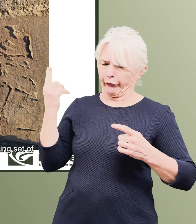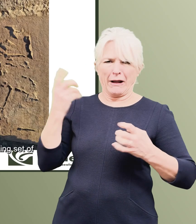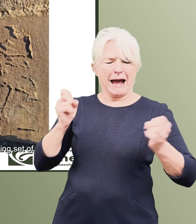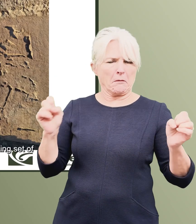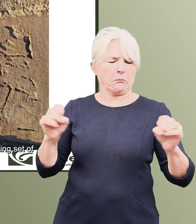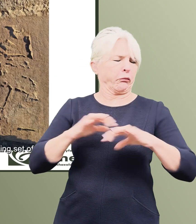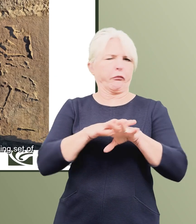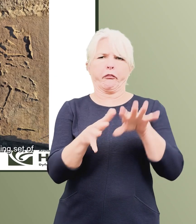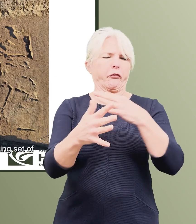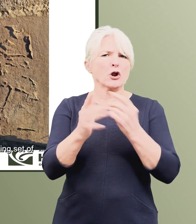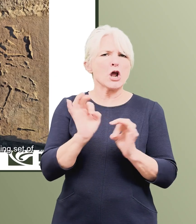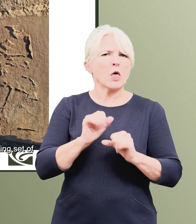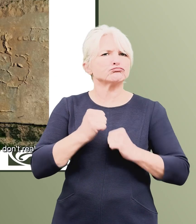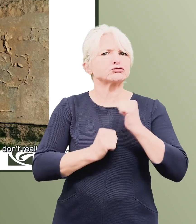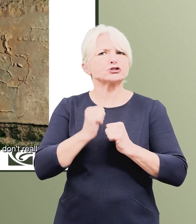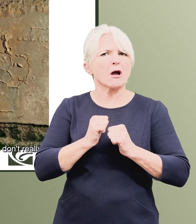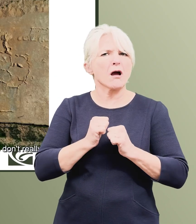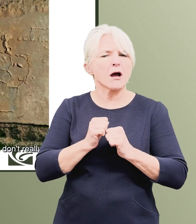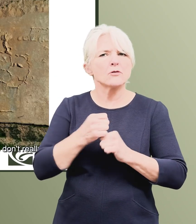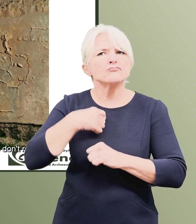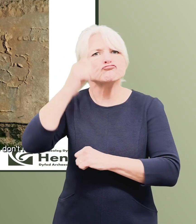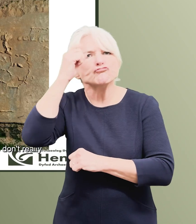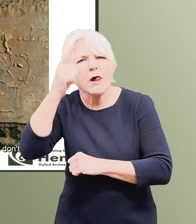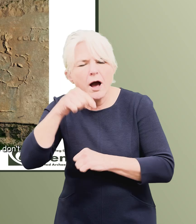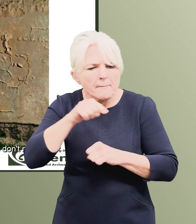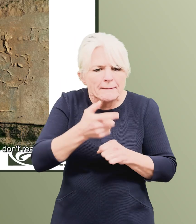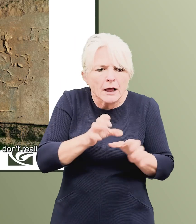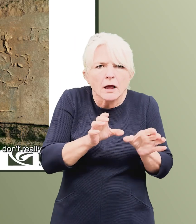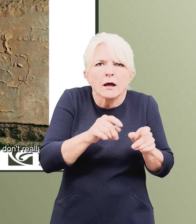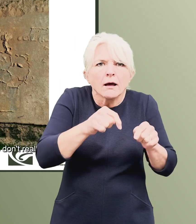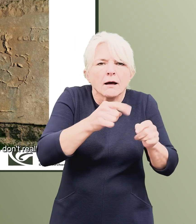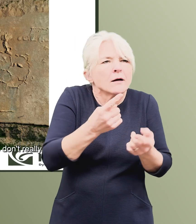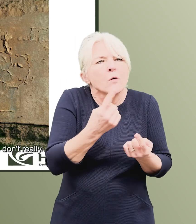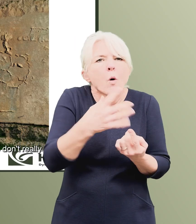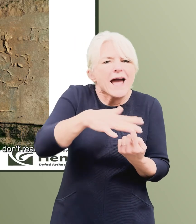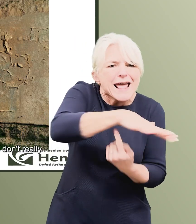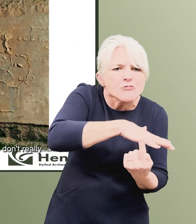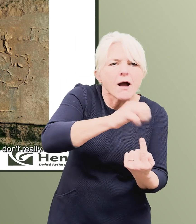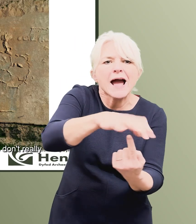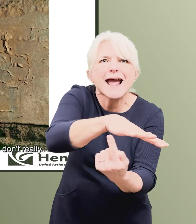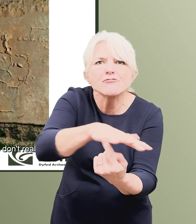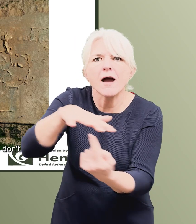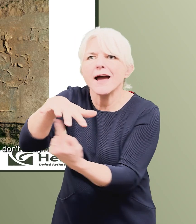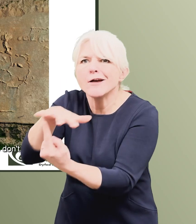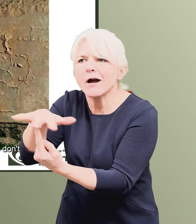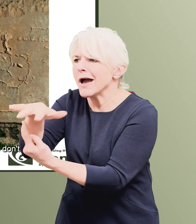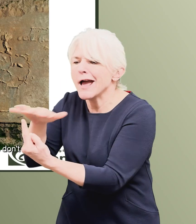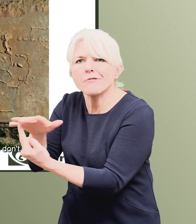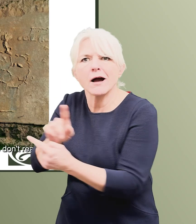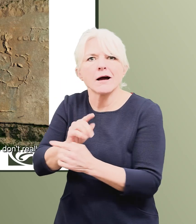set of enclosures, which seem to then be built and rebuilt and rebuilt and rebuilt. Again, we don't really understand